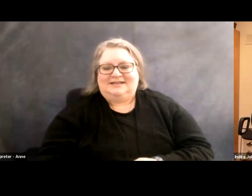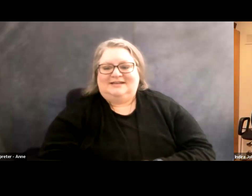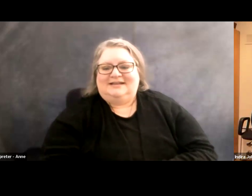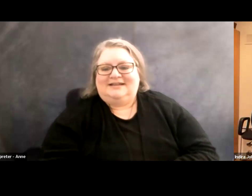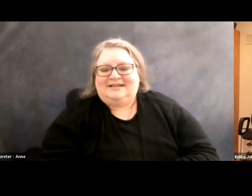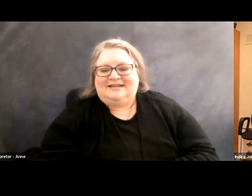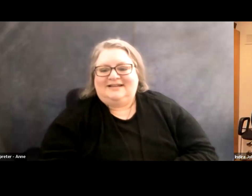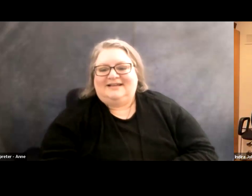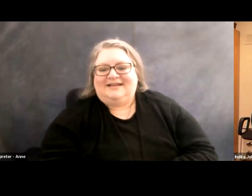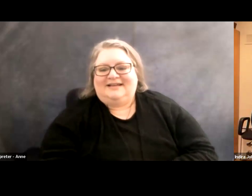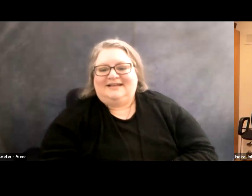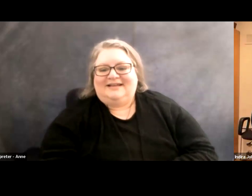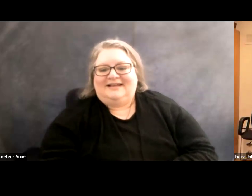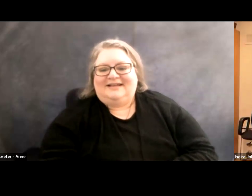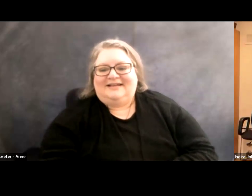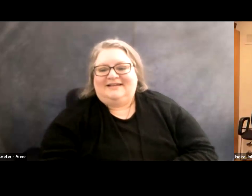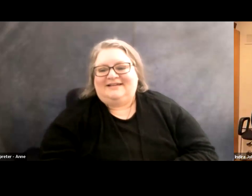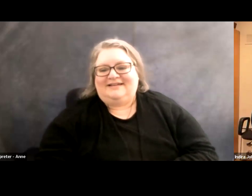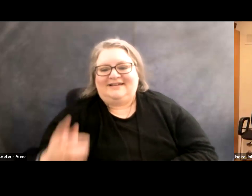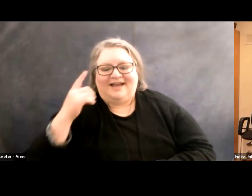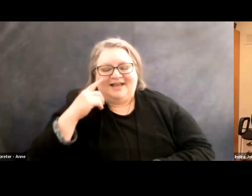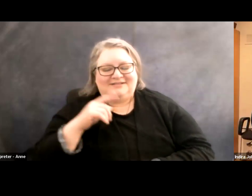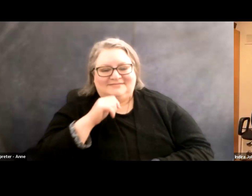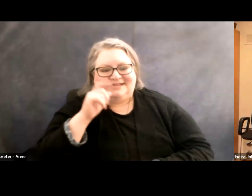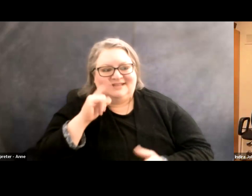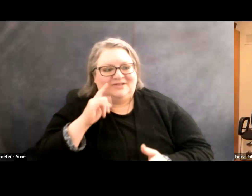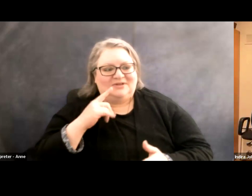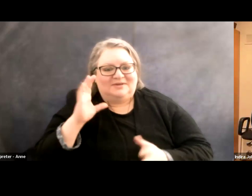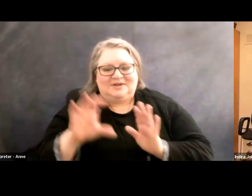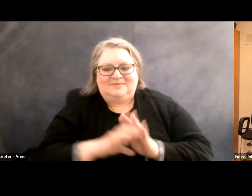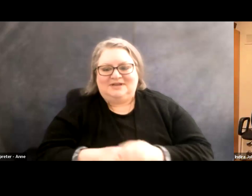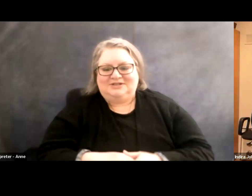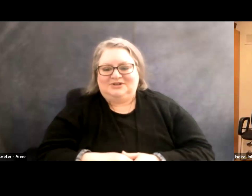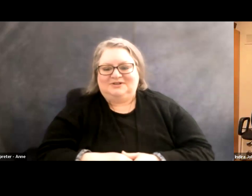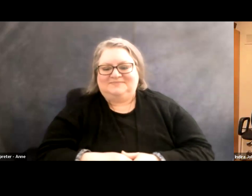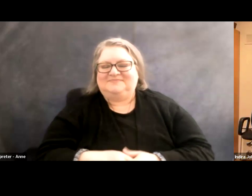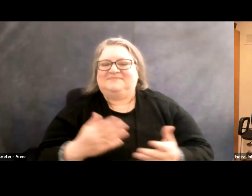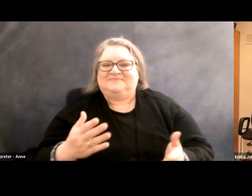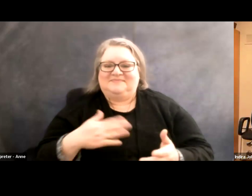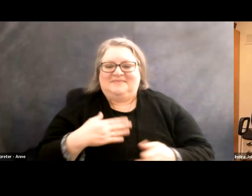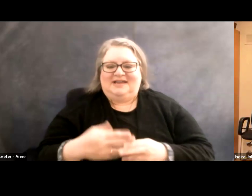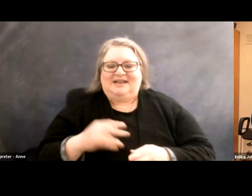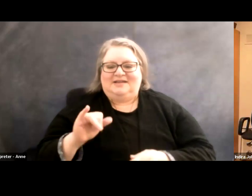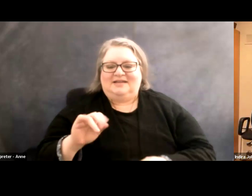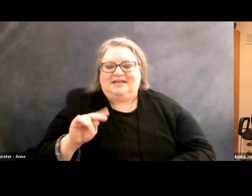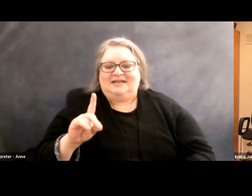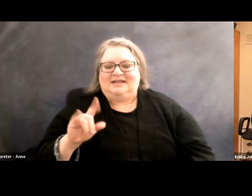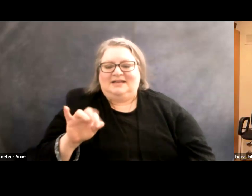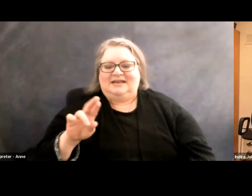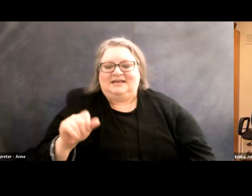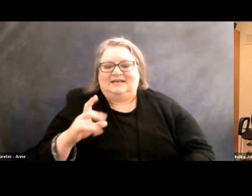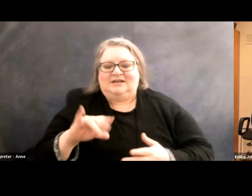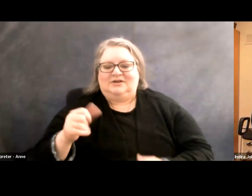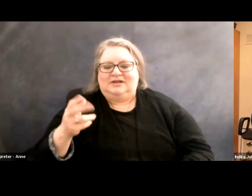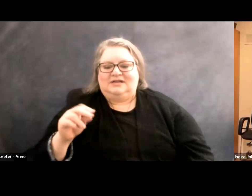going to be a picture. I don't know why there's no picture. My name is Indira Johnson, and I'm really pleased